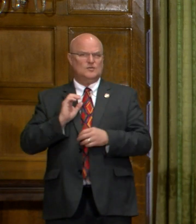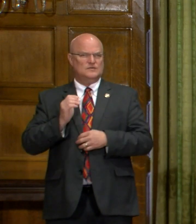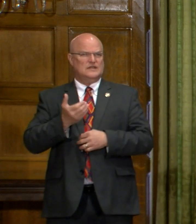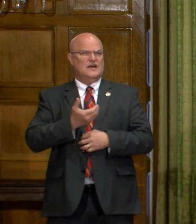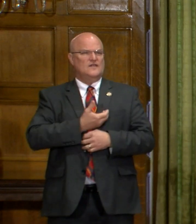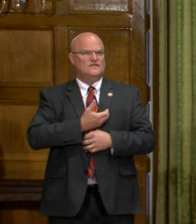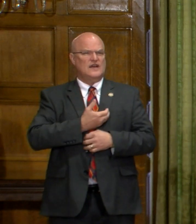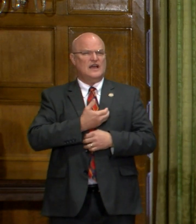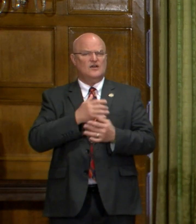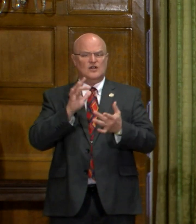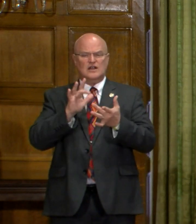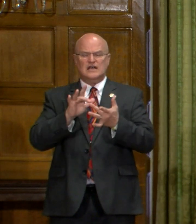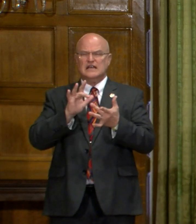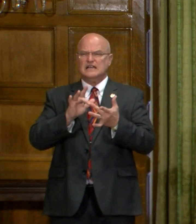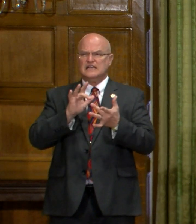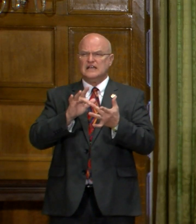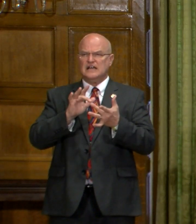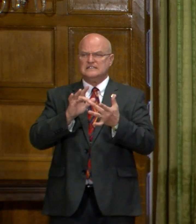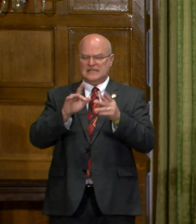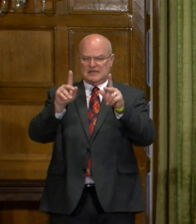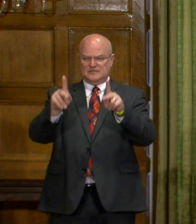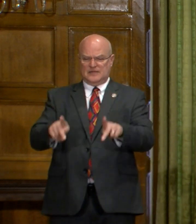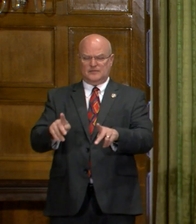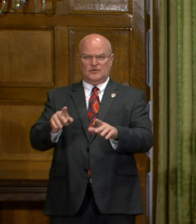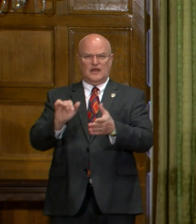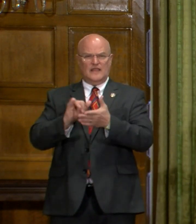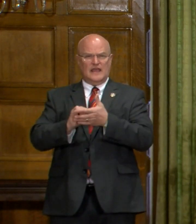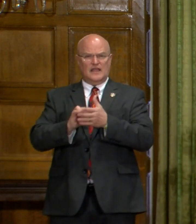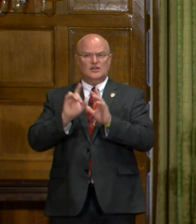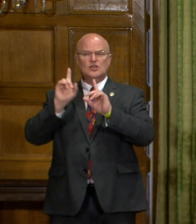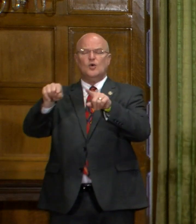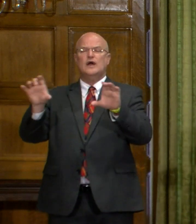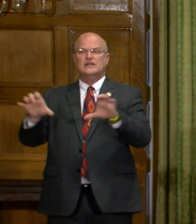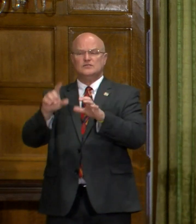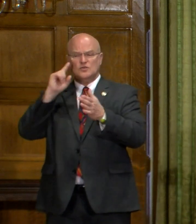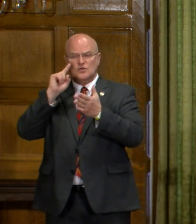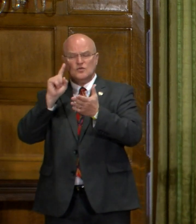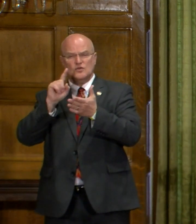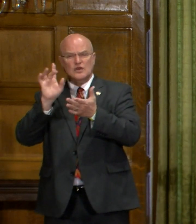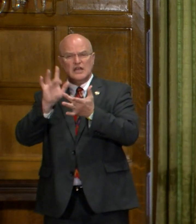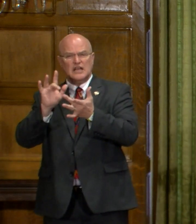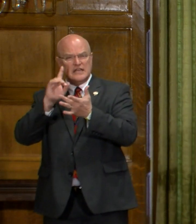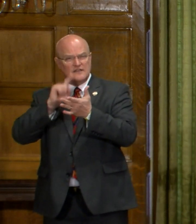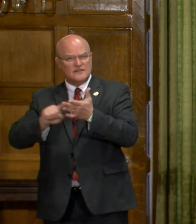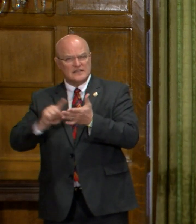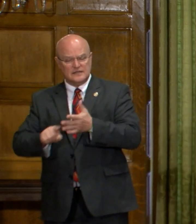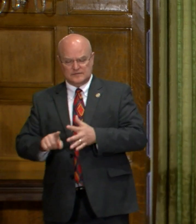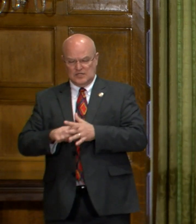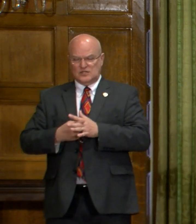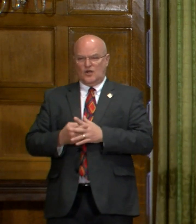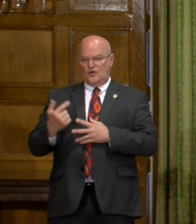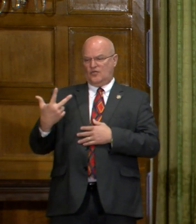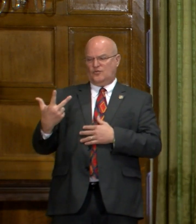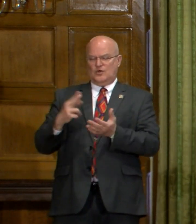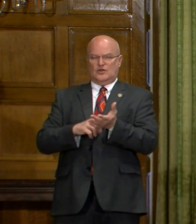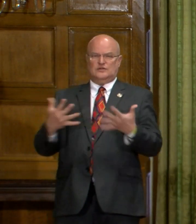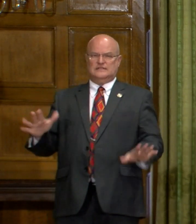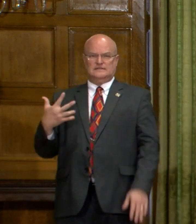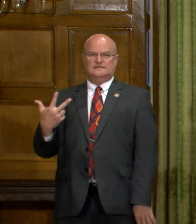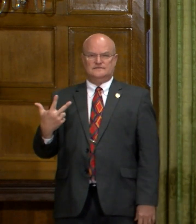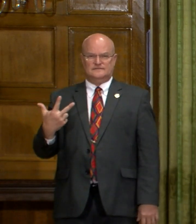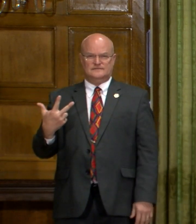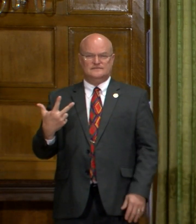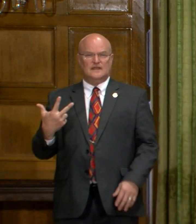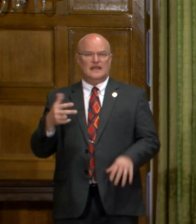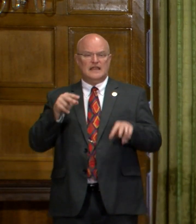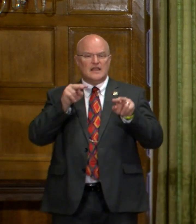our contact personnel that could go out and do contact investigation. He said we started with 3 nurses, and